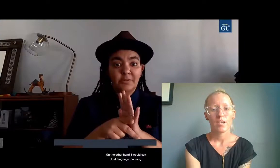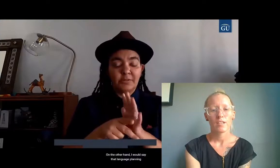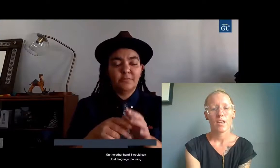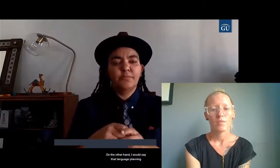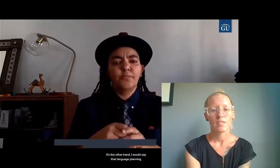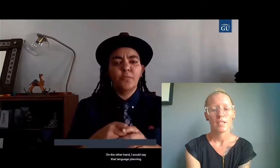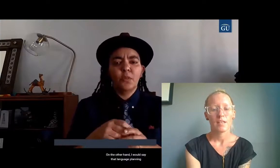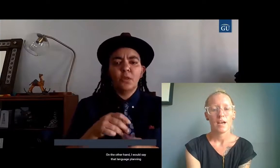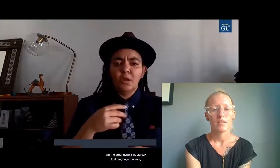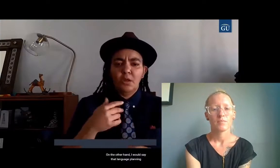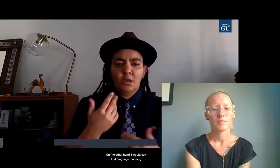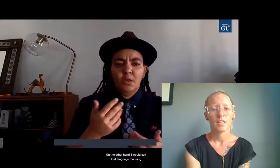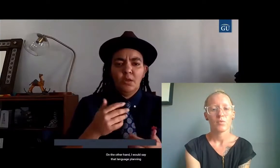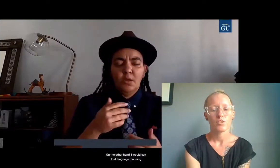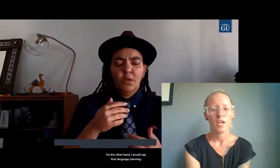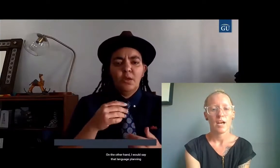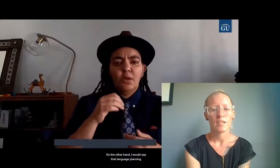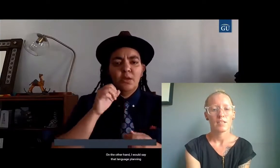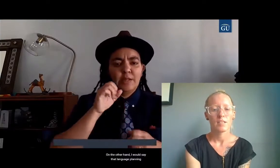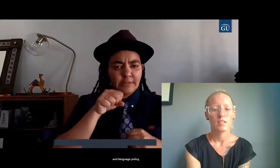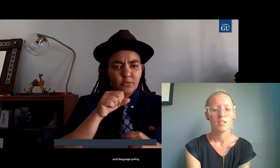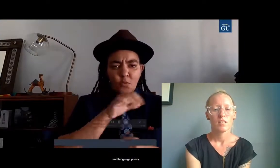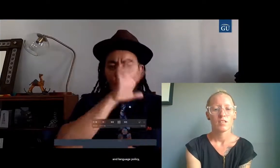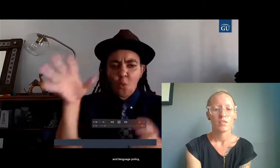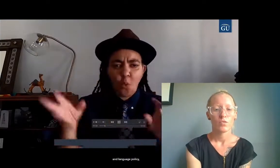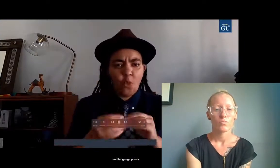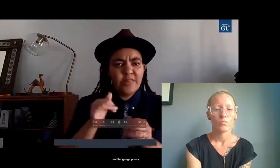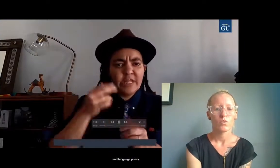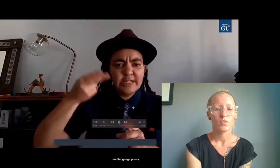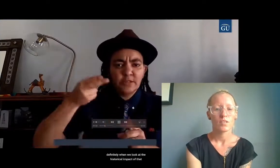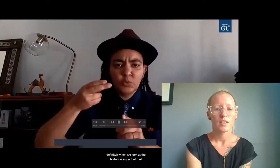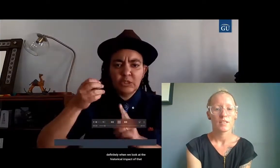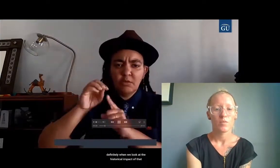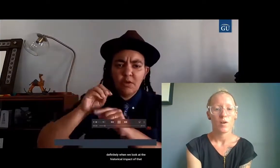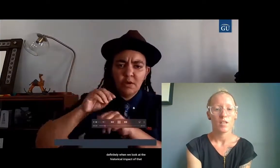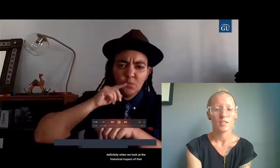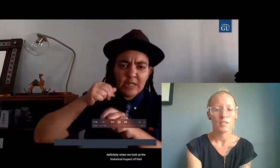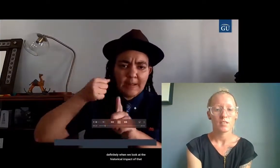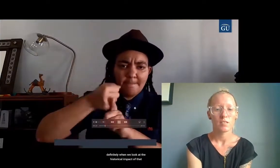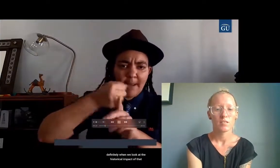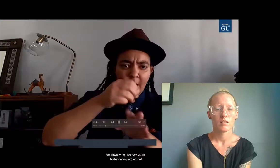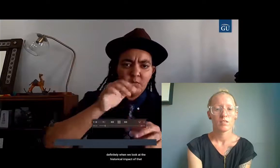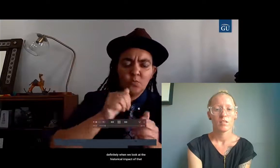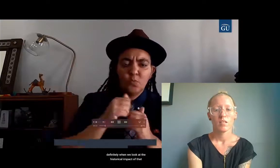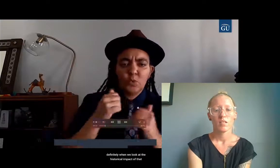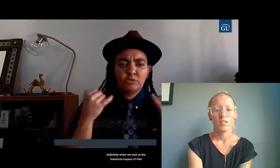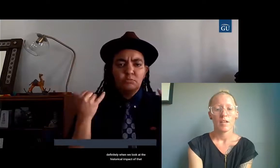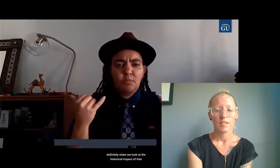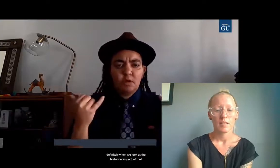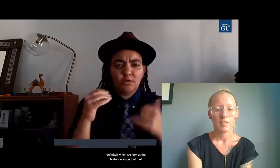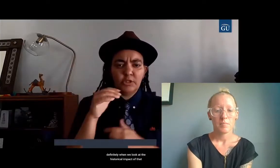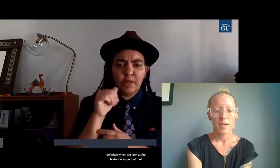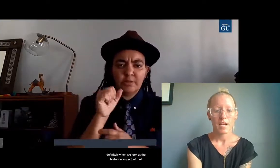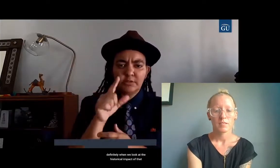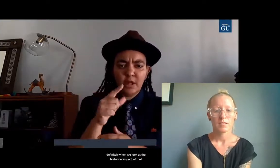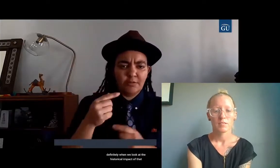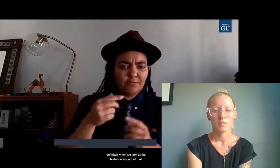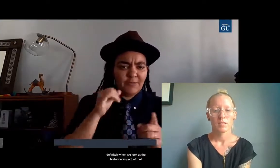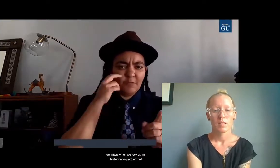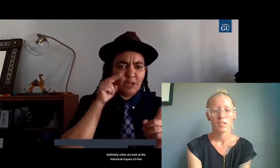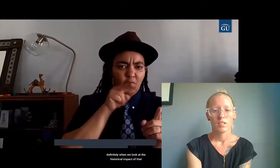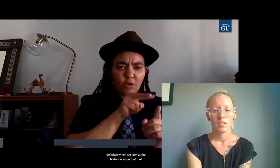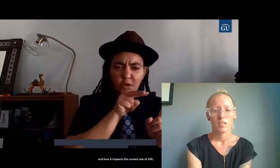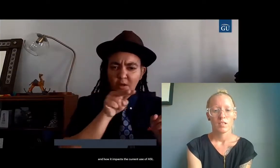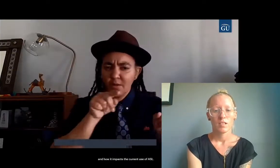On the other hand, I would say that language has different rules and different policies that can impact